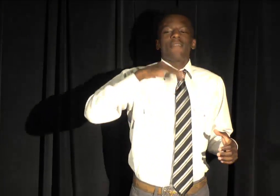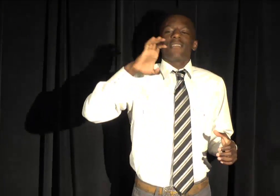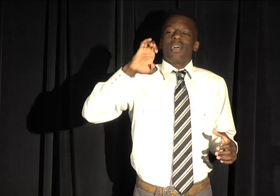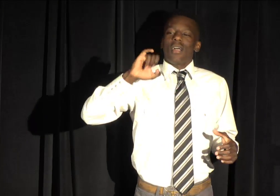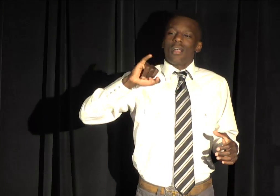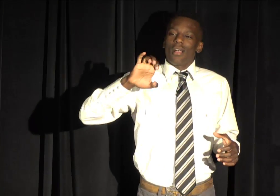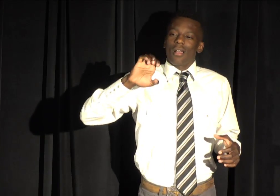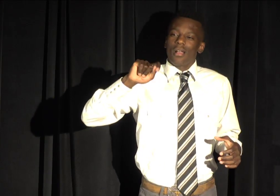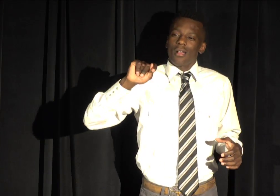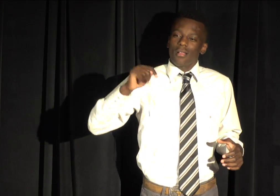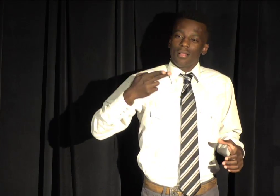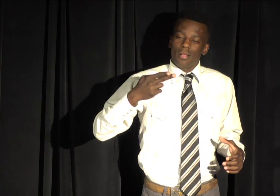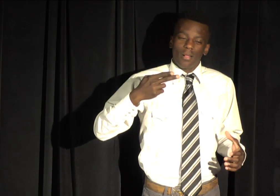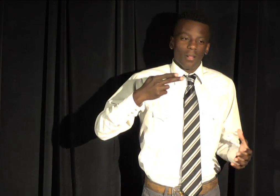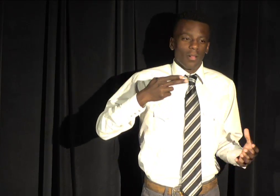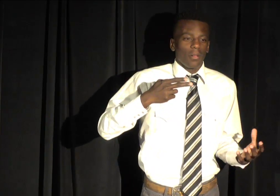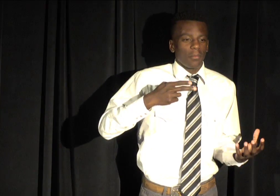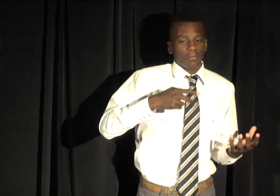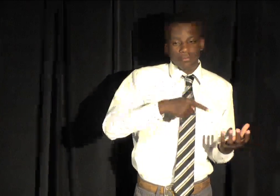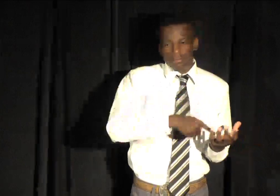away, we have IATH.